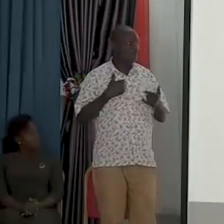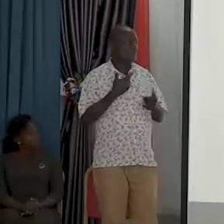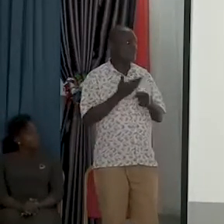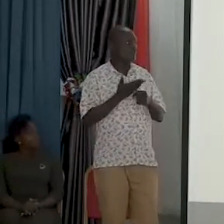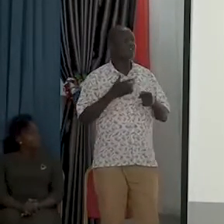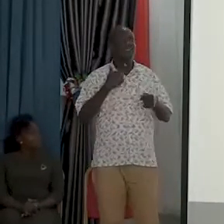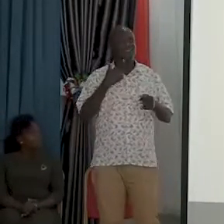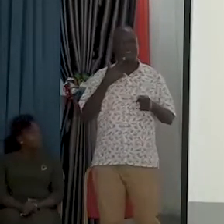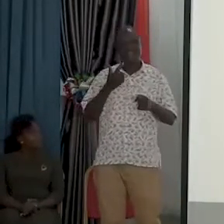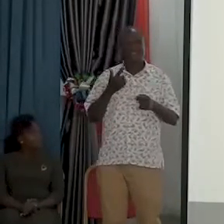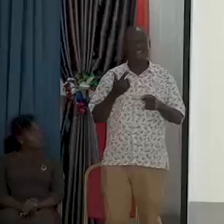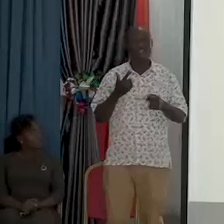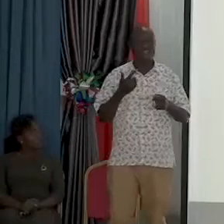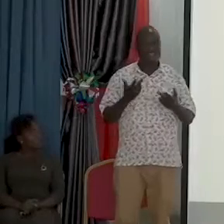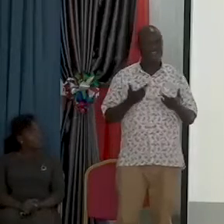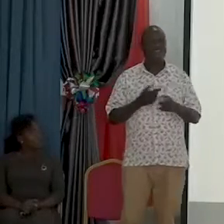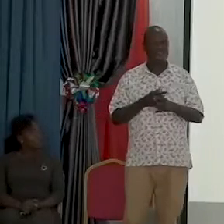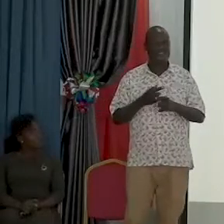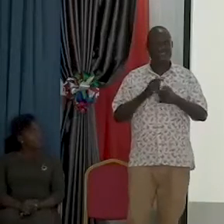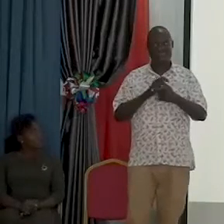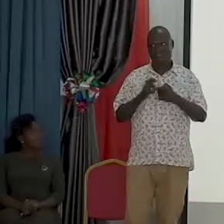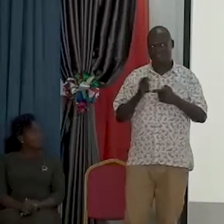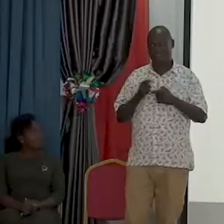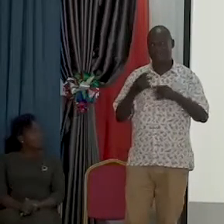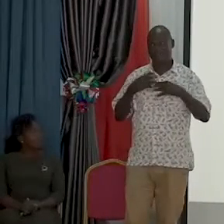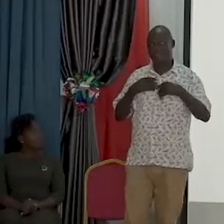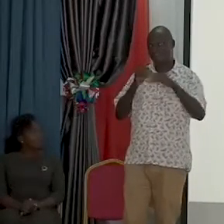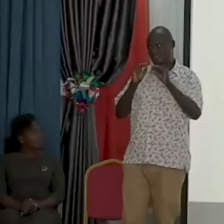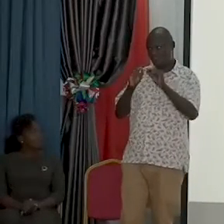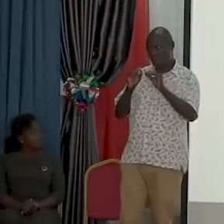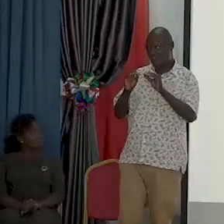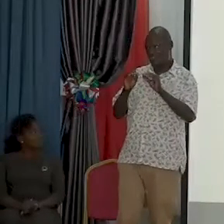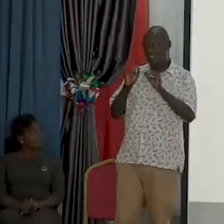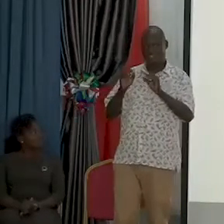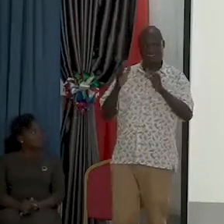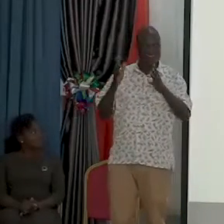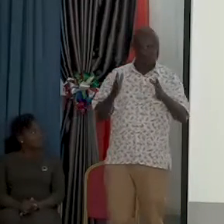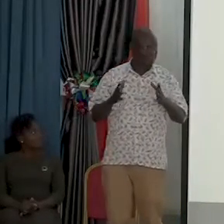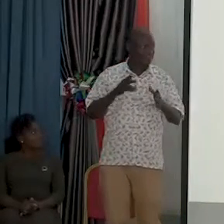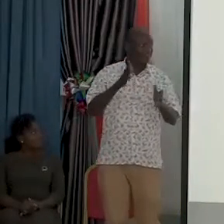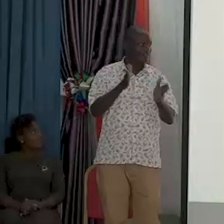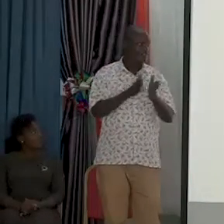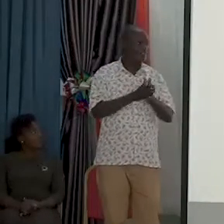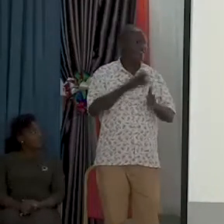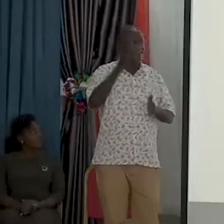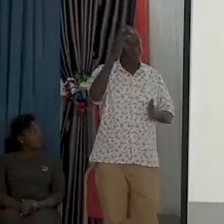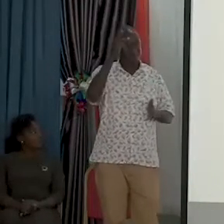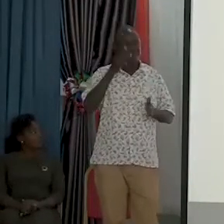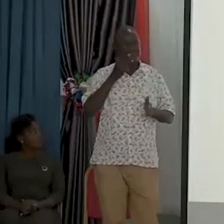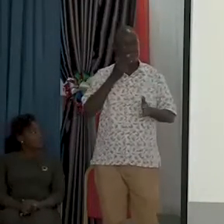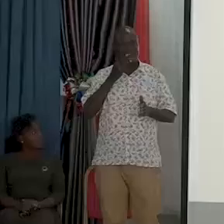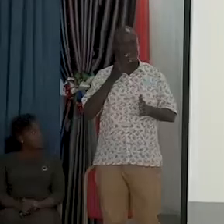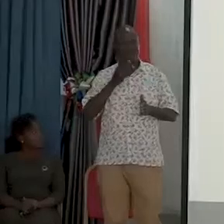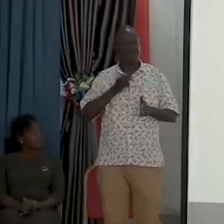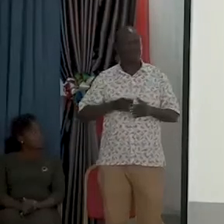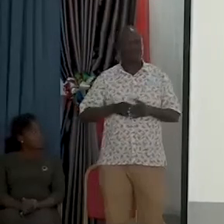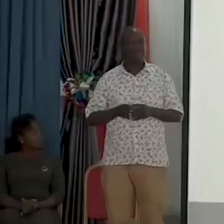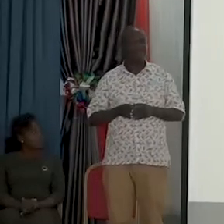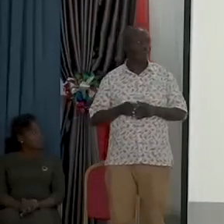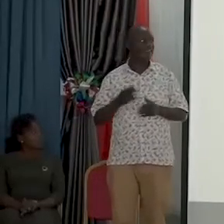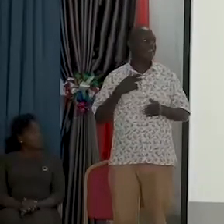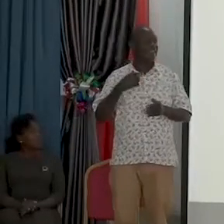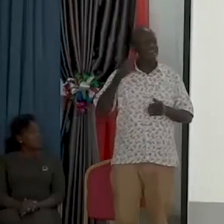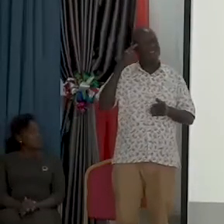the state and we would do trainings and teach teachers and therapists and other school personnel how to